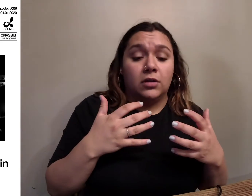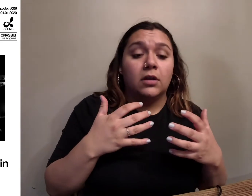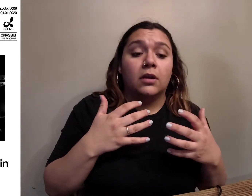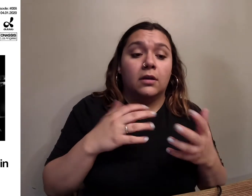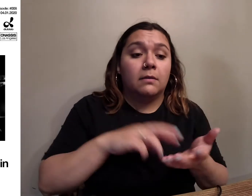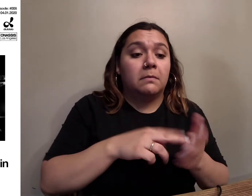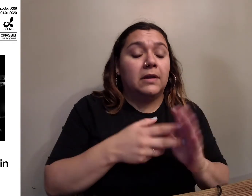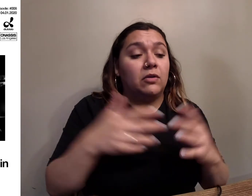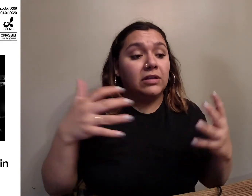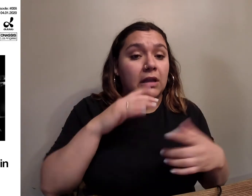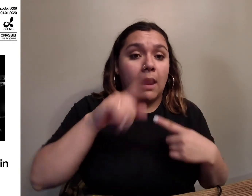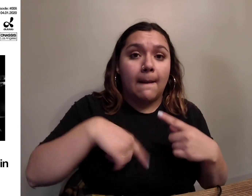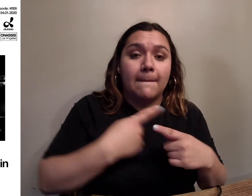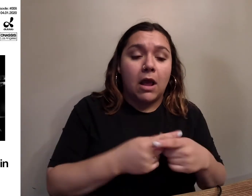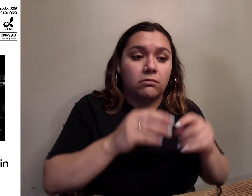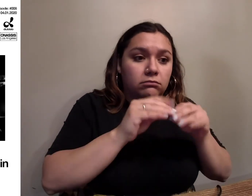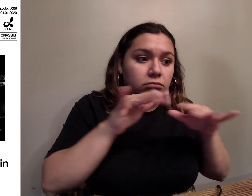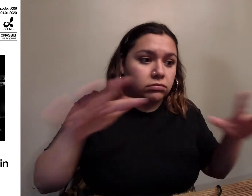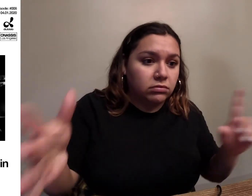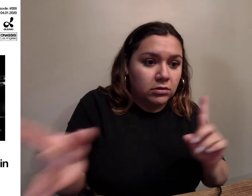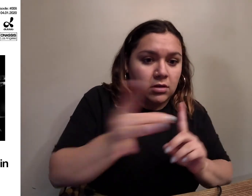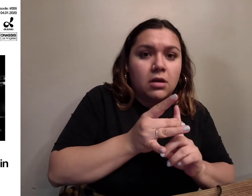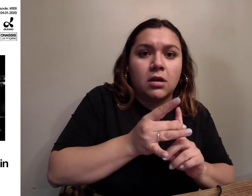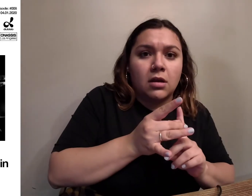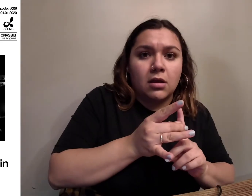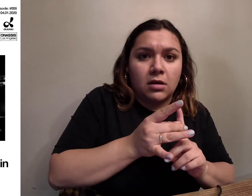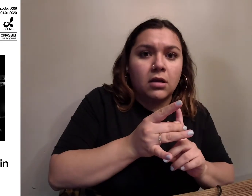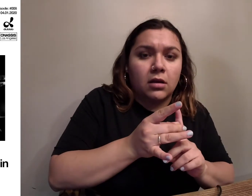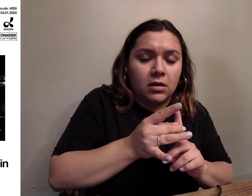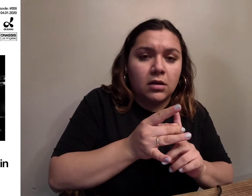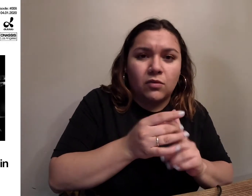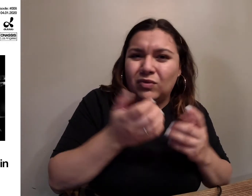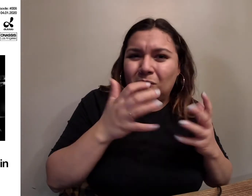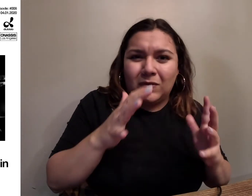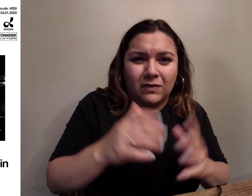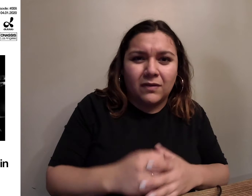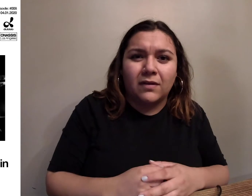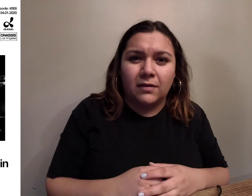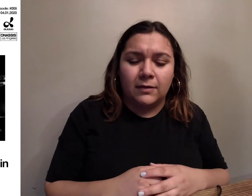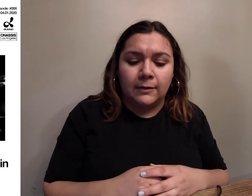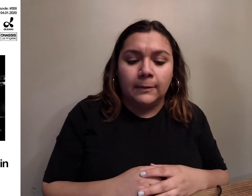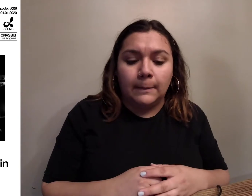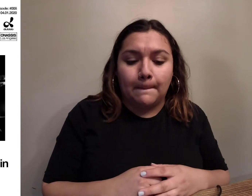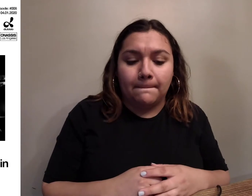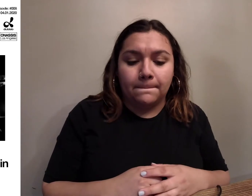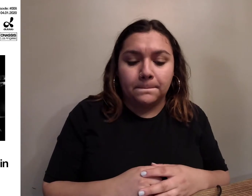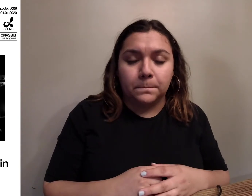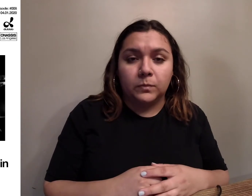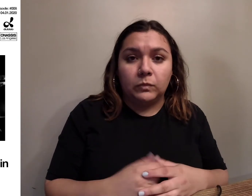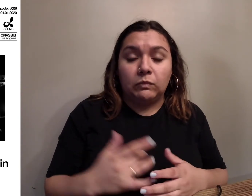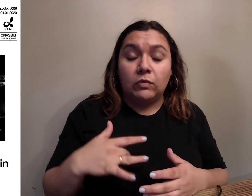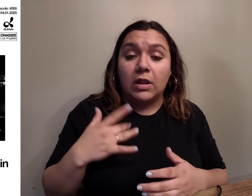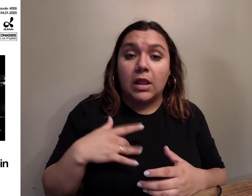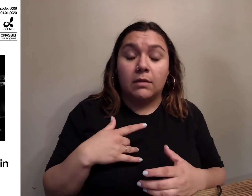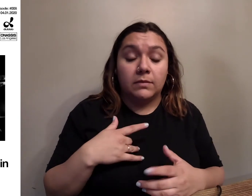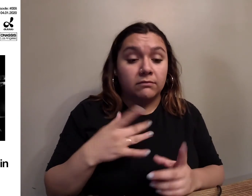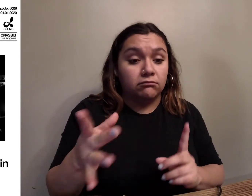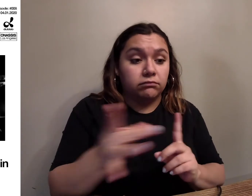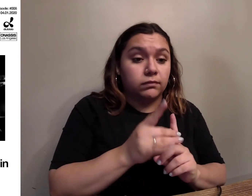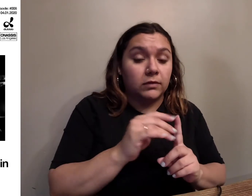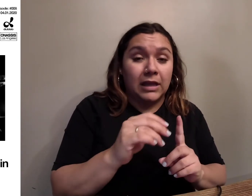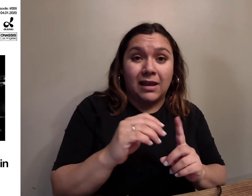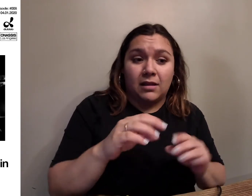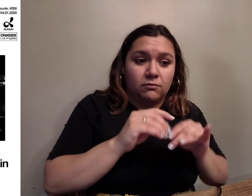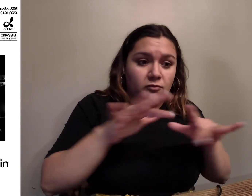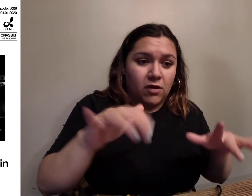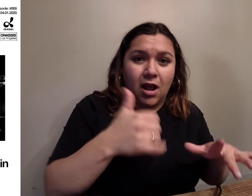a fear of contagion, a fear of contamination, and of us, being contagious and contaminating other